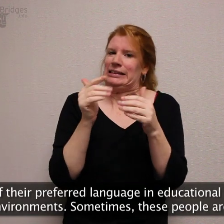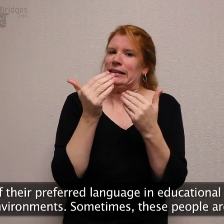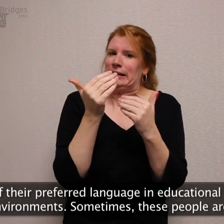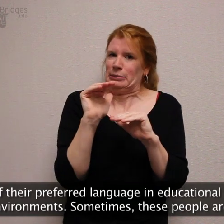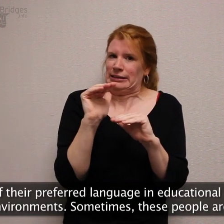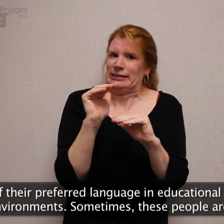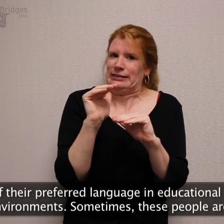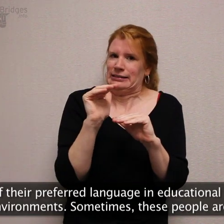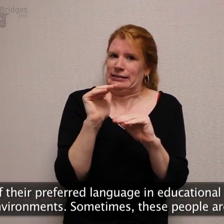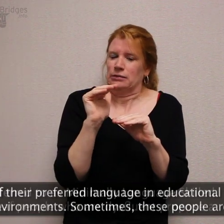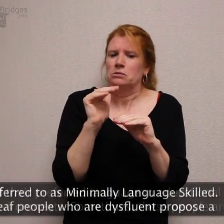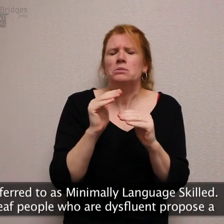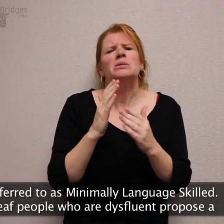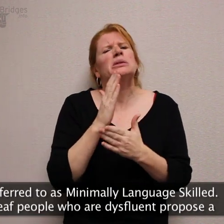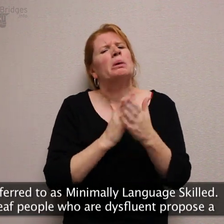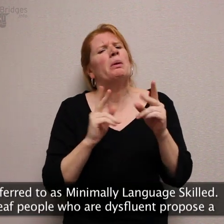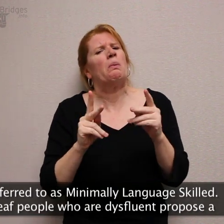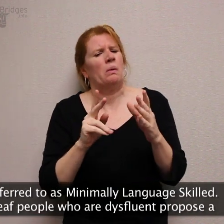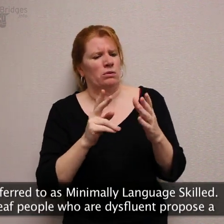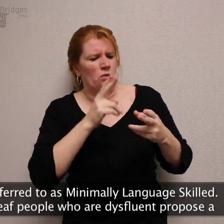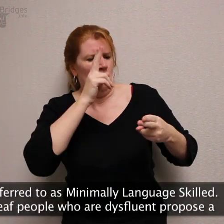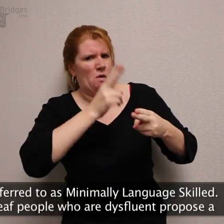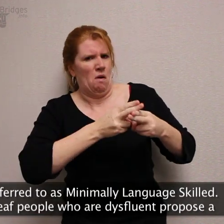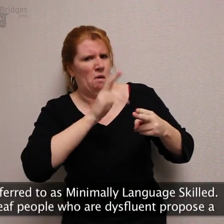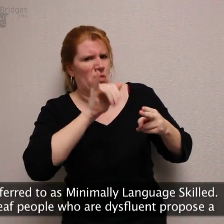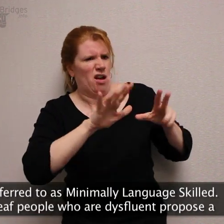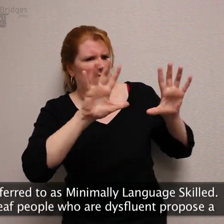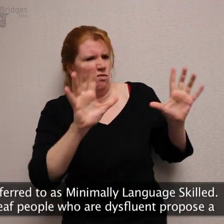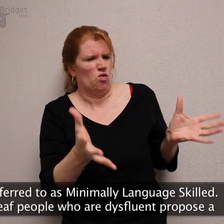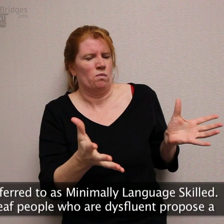Sometimes these people are referred to as minimally language skilled.